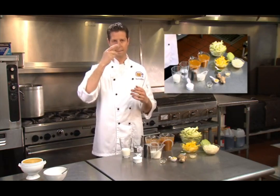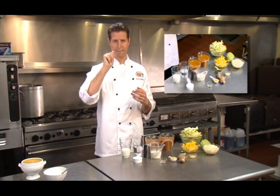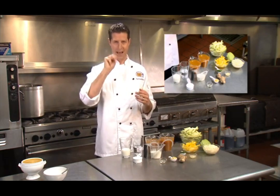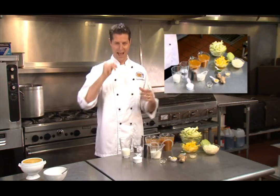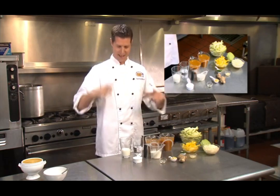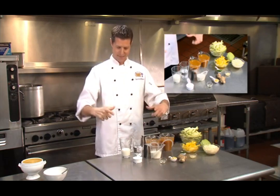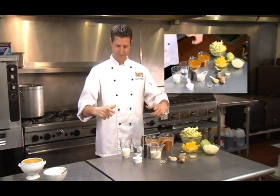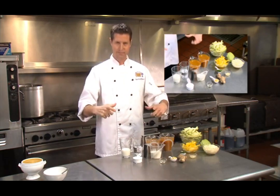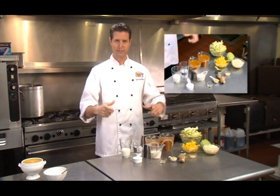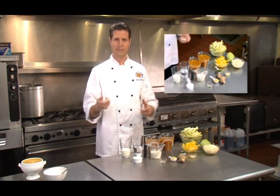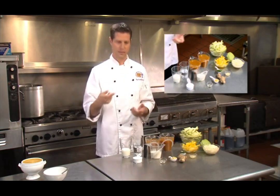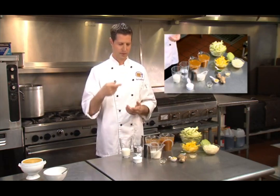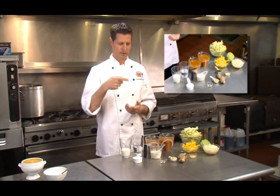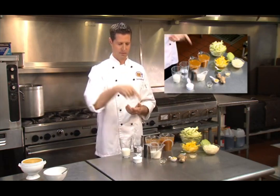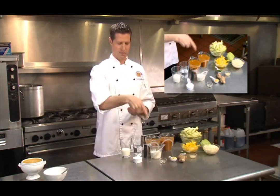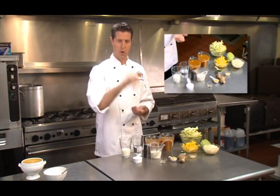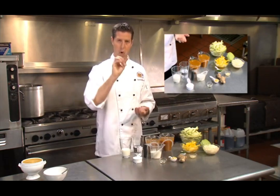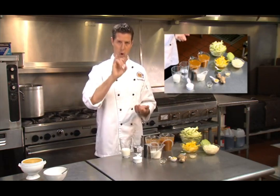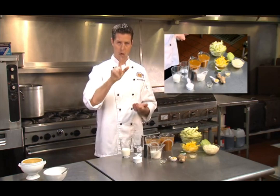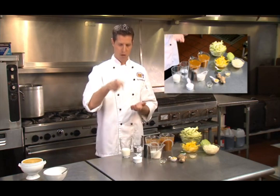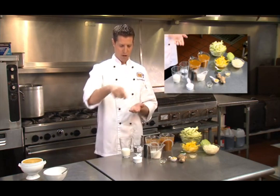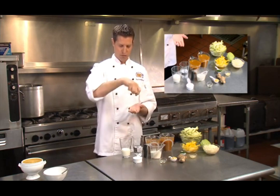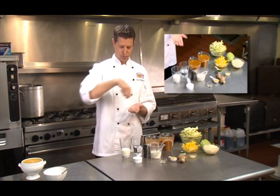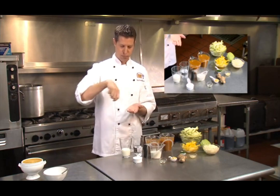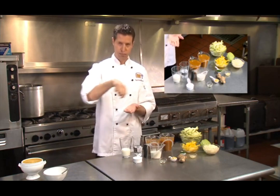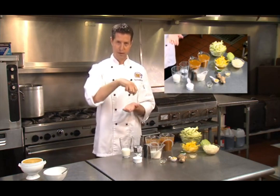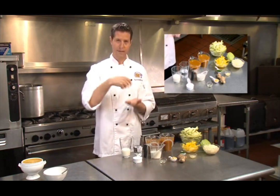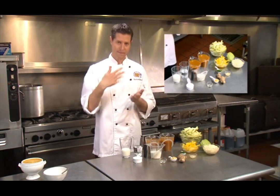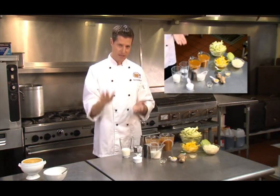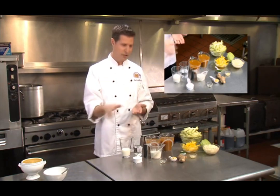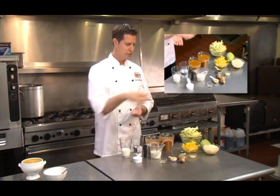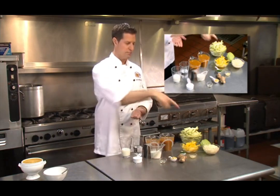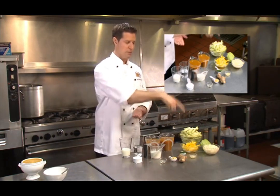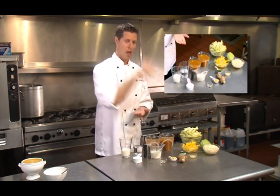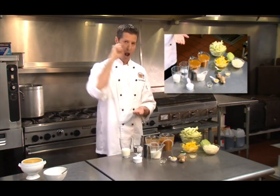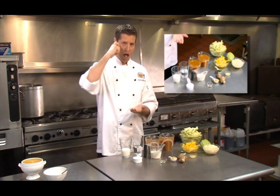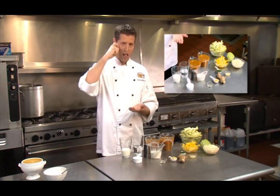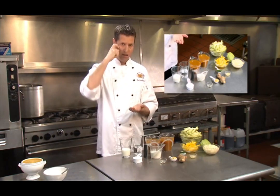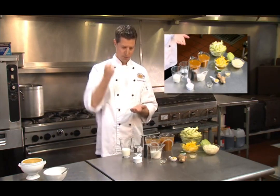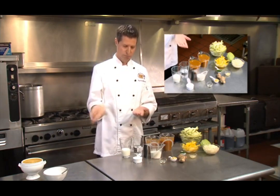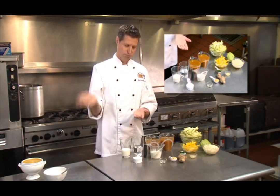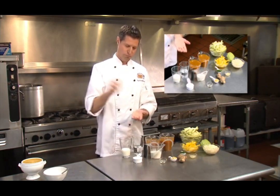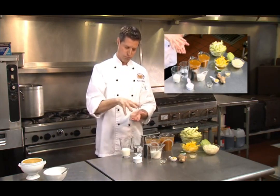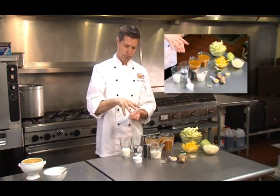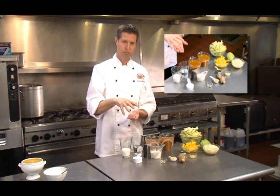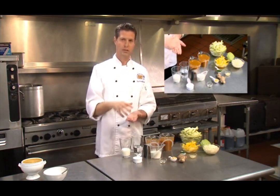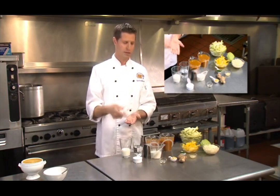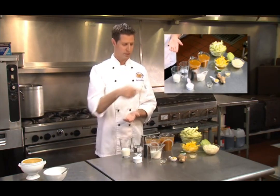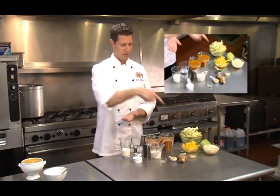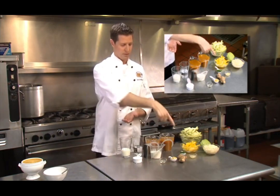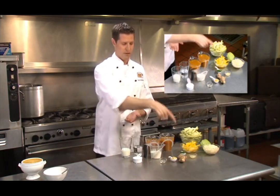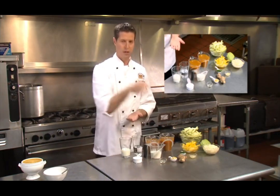Put the oil in a pan and saute the onion and garlic until the onion is translucent.